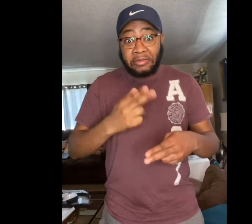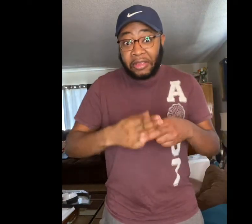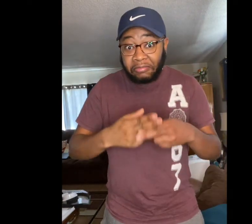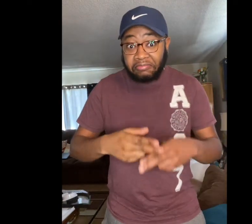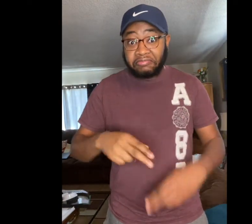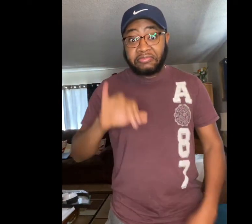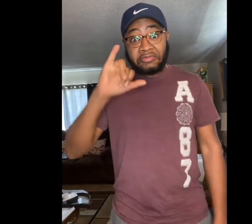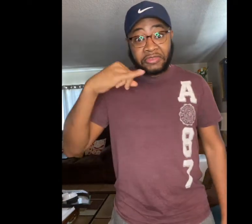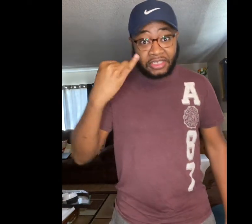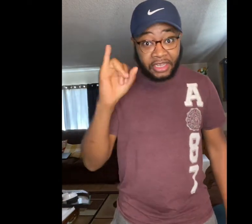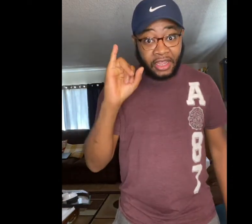name,